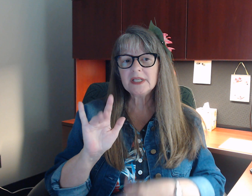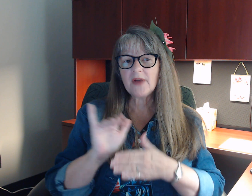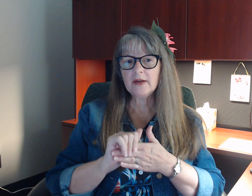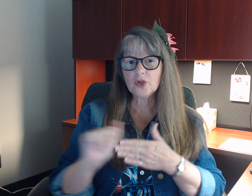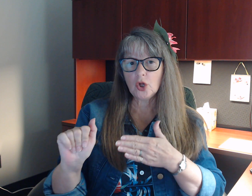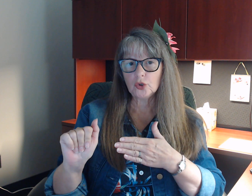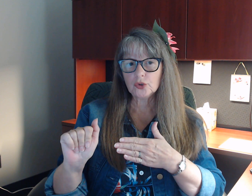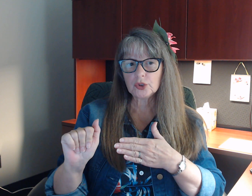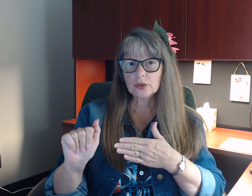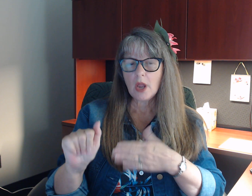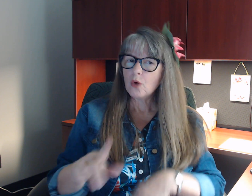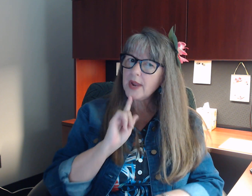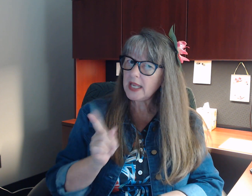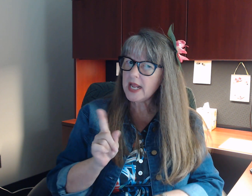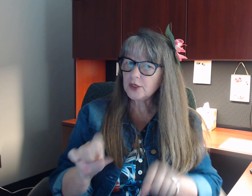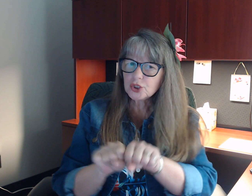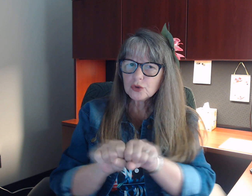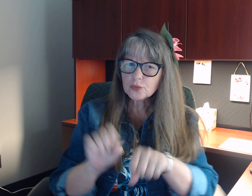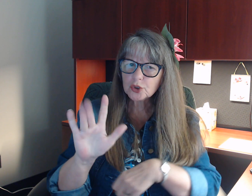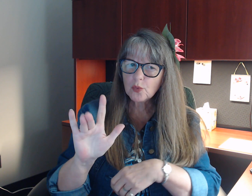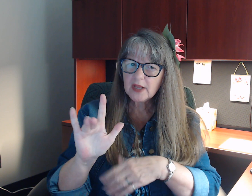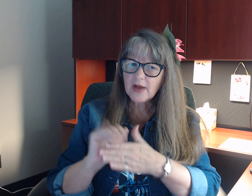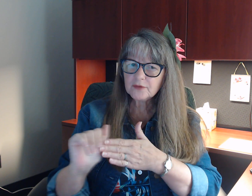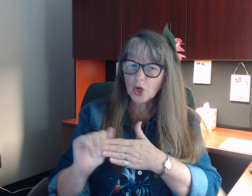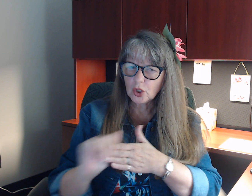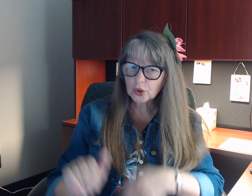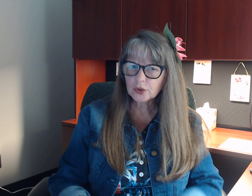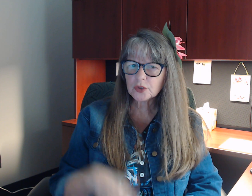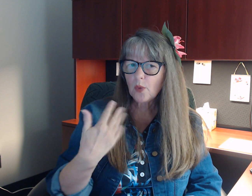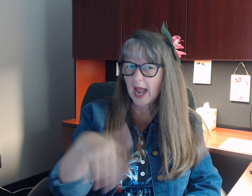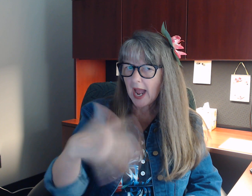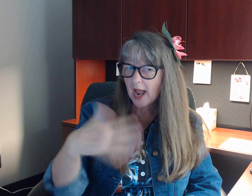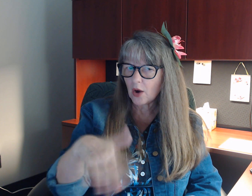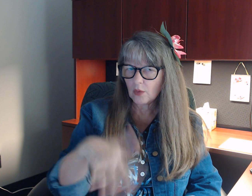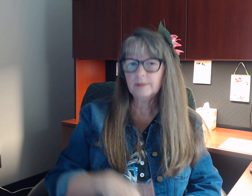$25. Really? The shoes were $25? Wow.